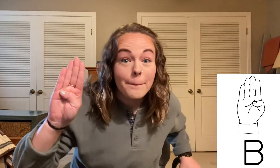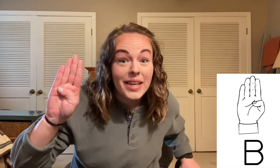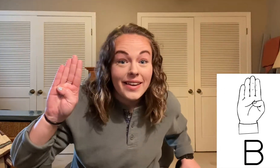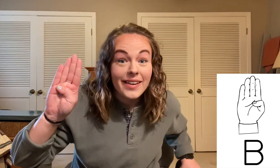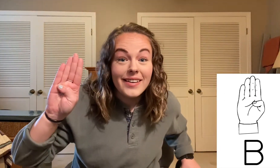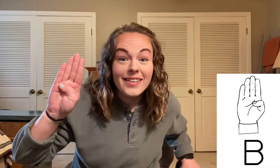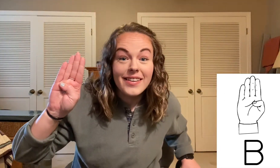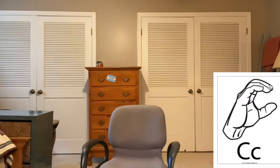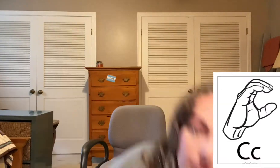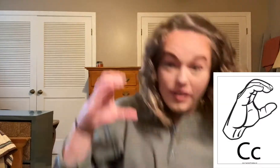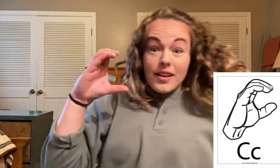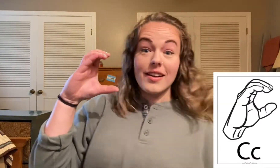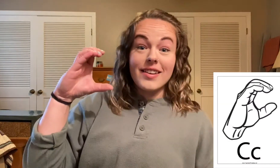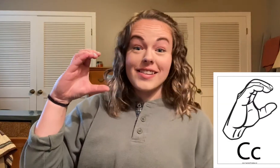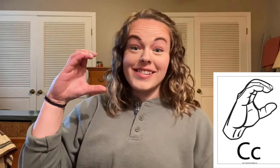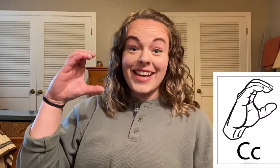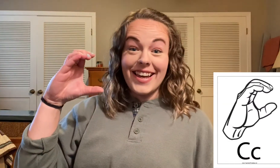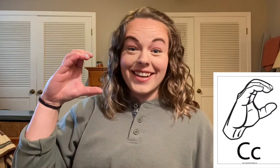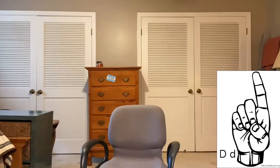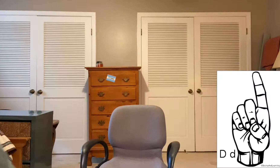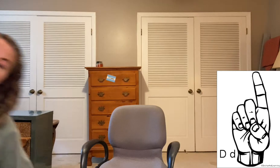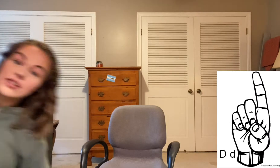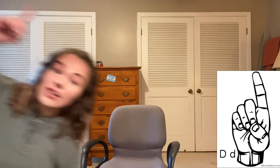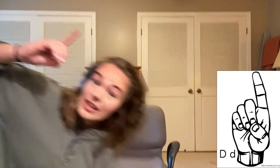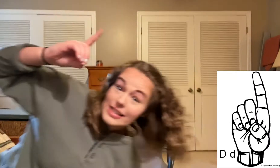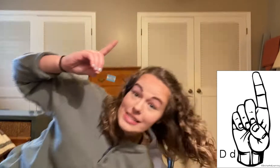B, C, D,